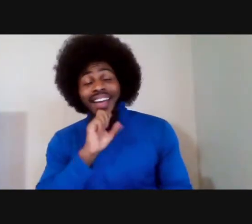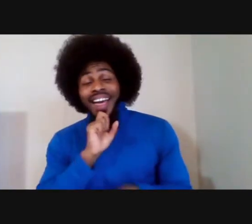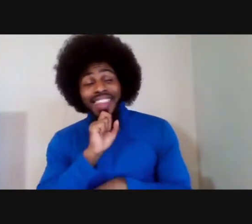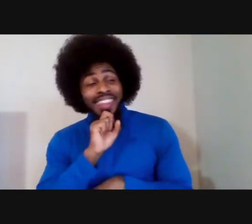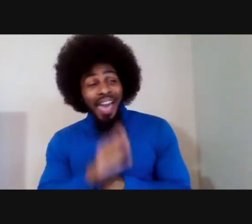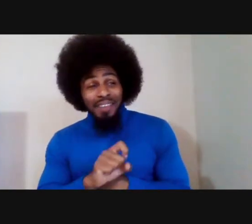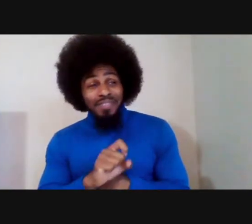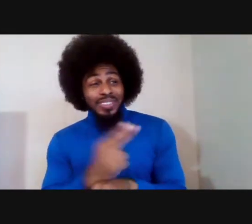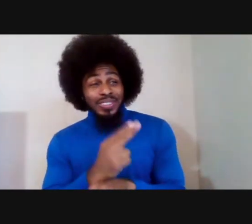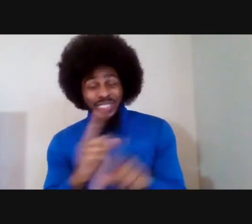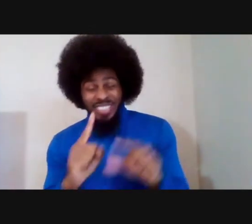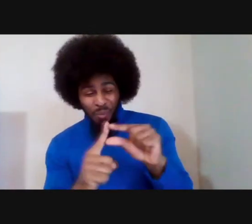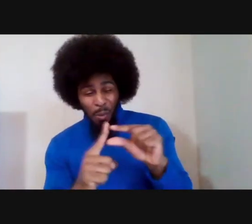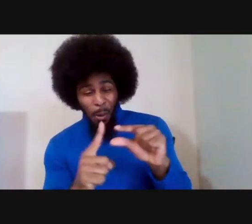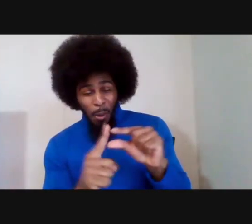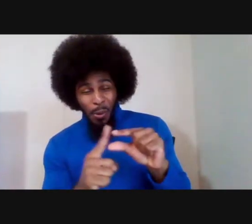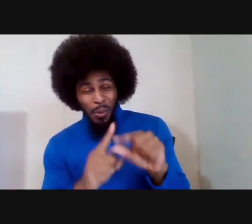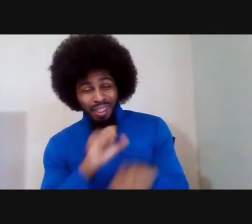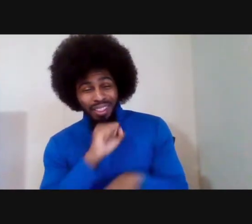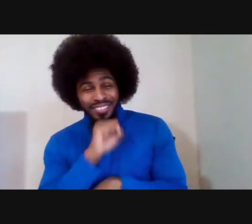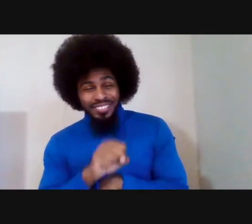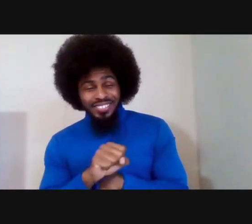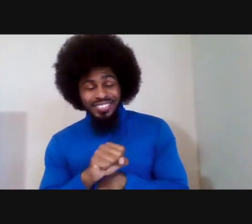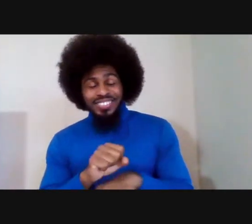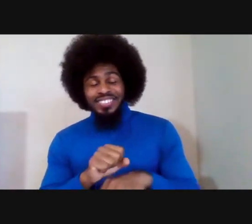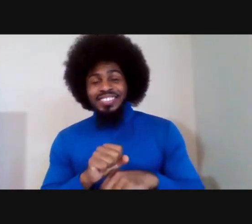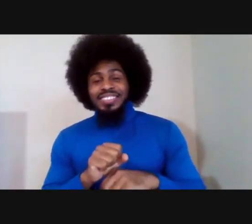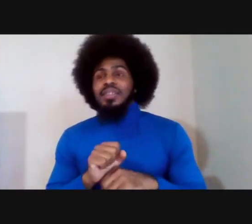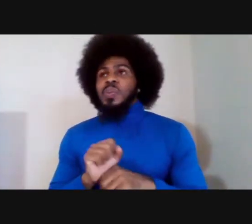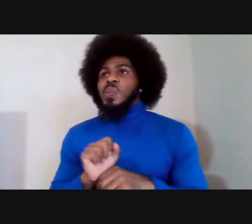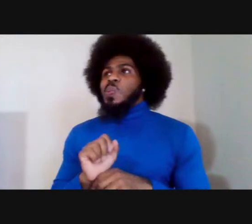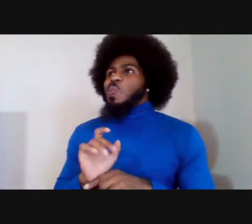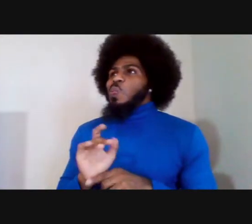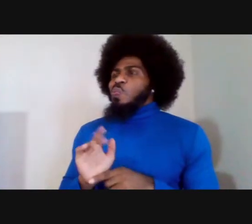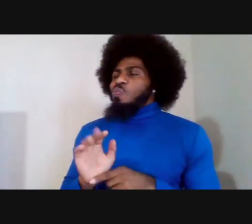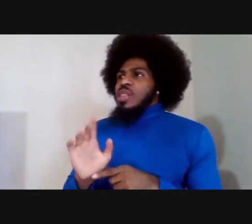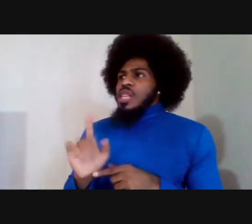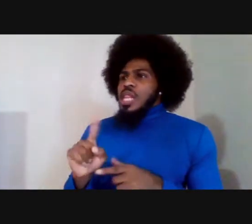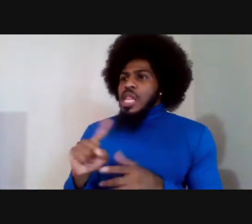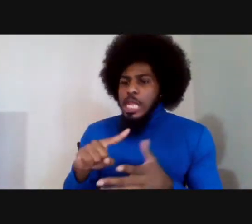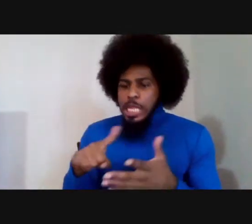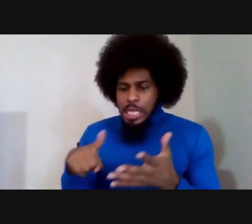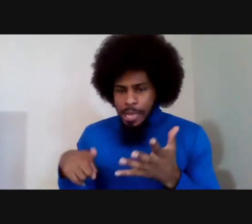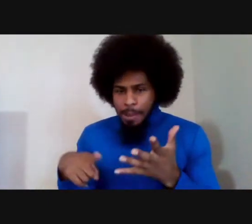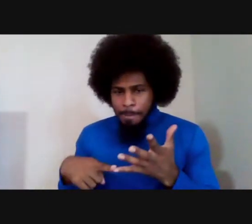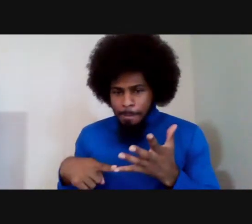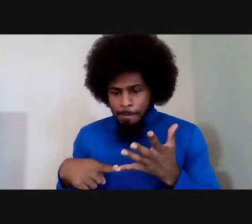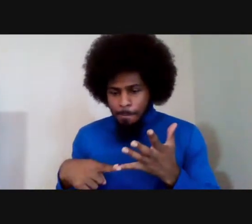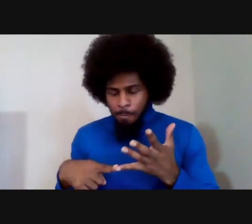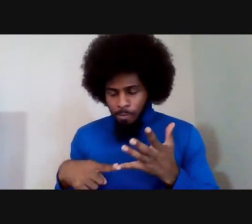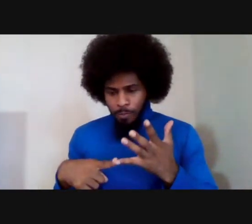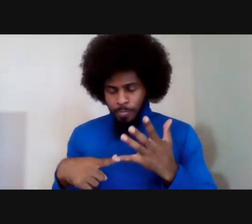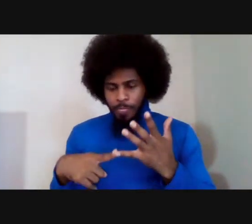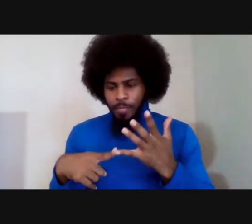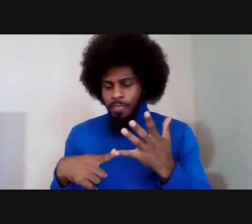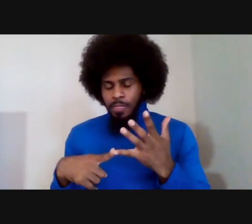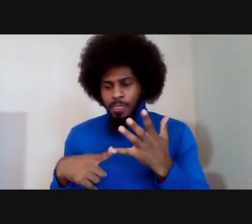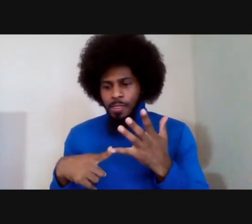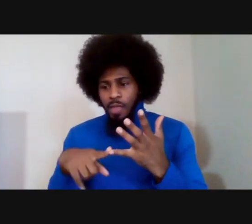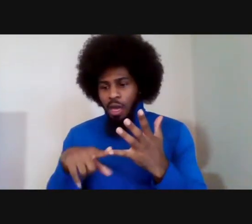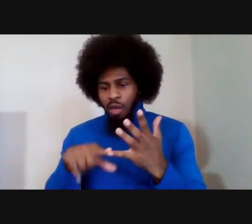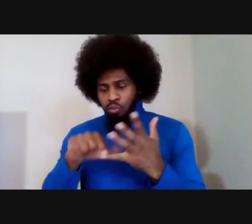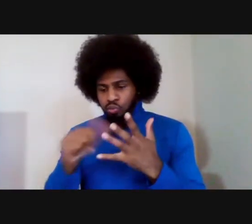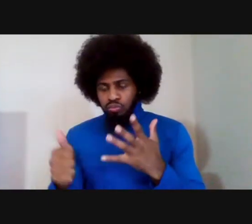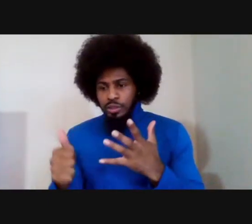Chanda, Prescott Weinstein, just fierce thinker, writer,